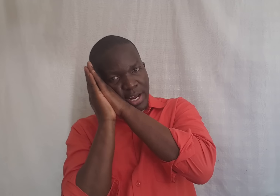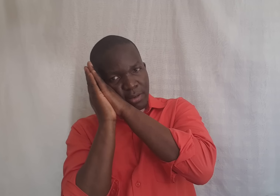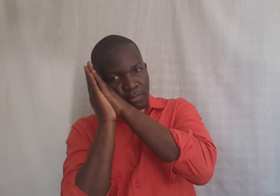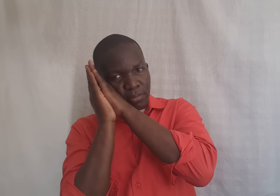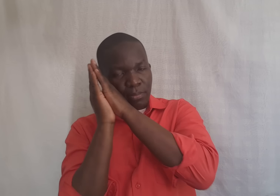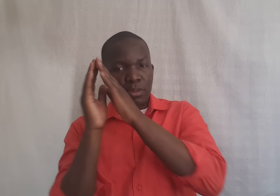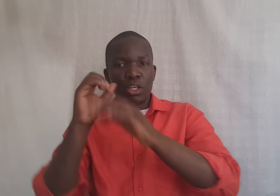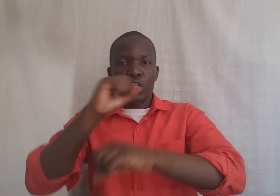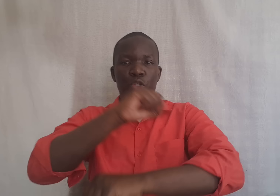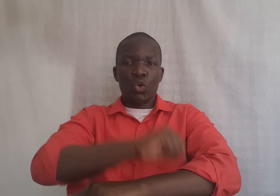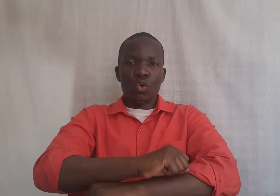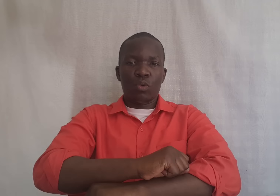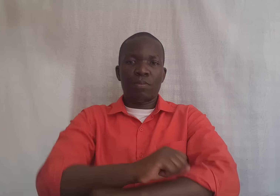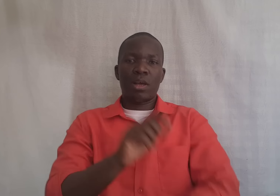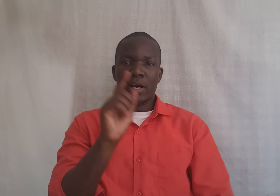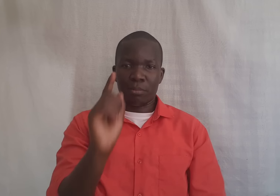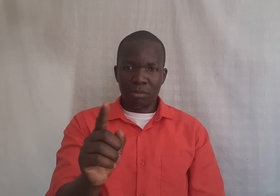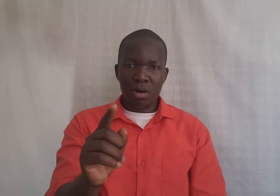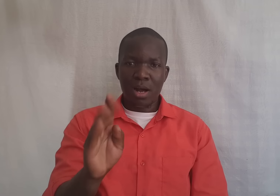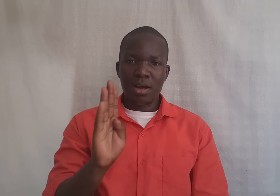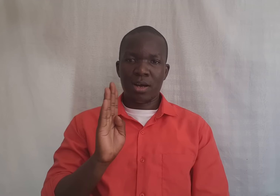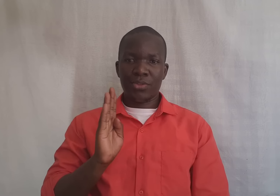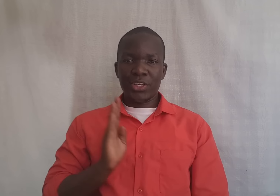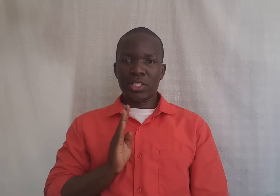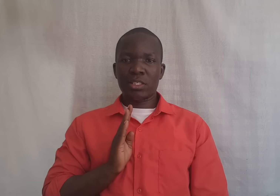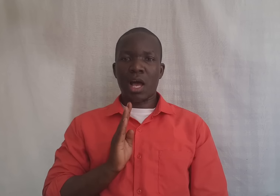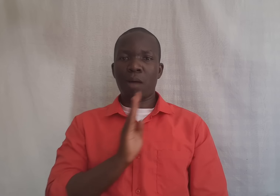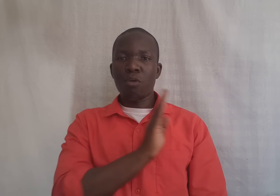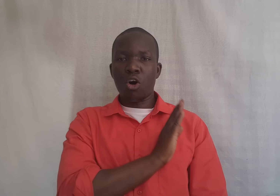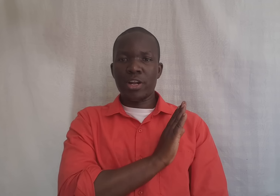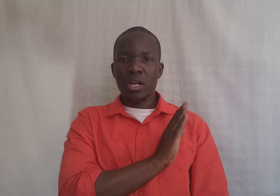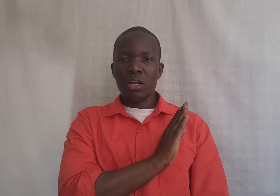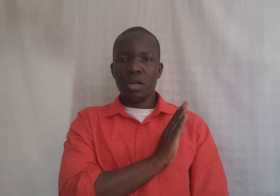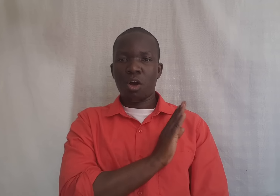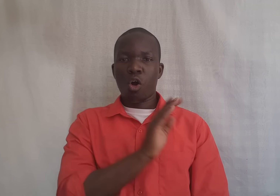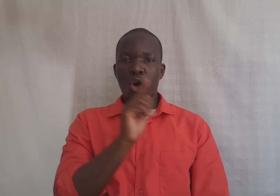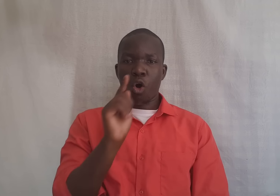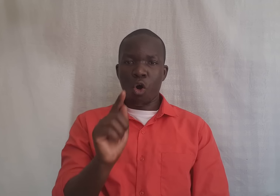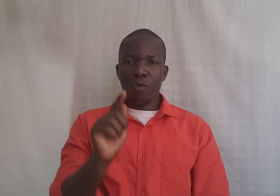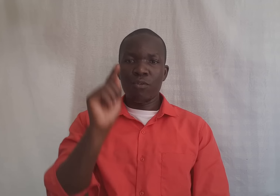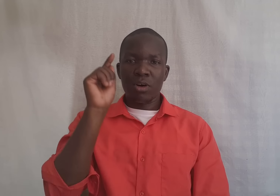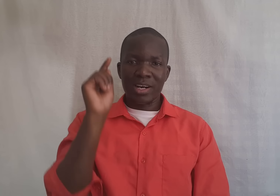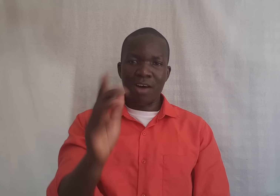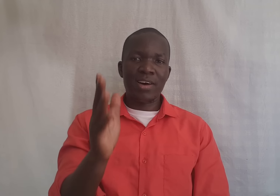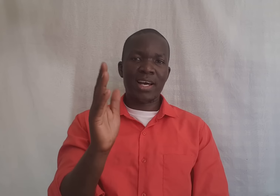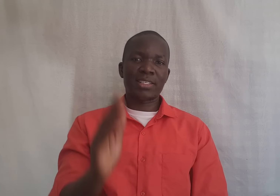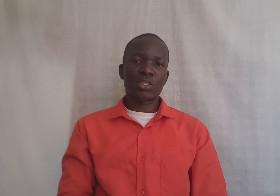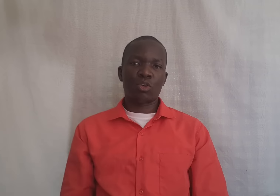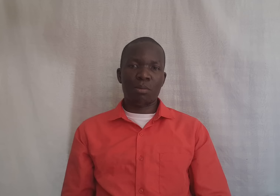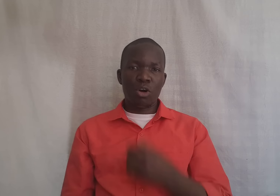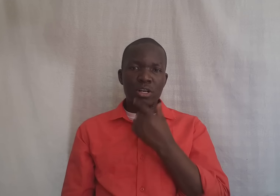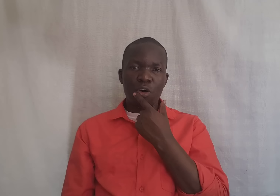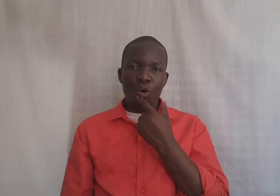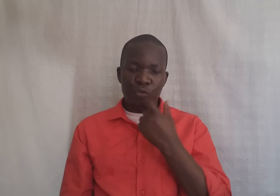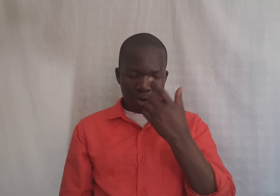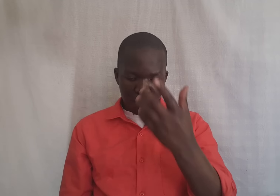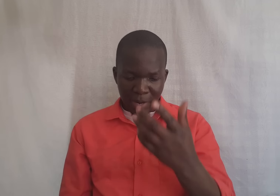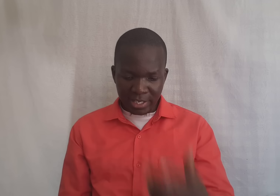boarding school. Remember, this is a board of governors or a board of